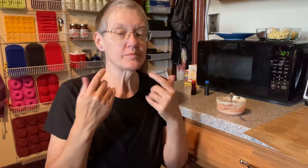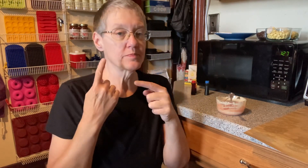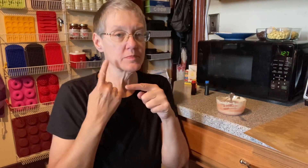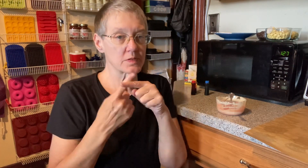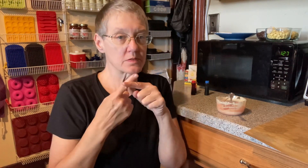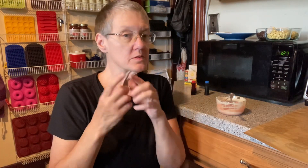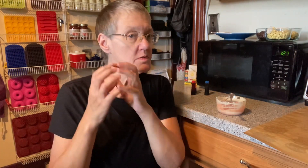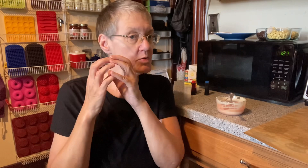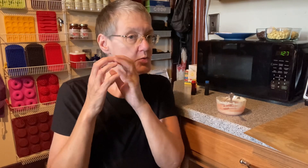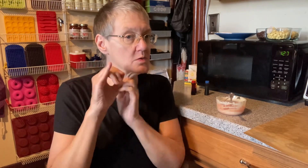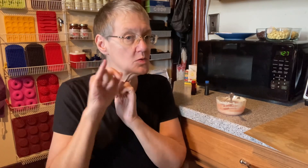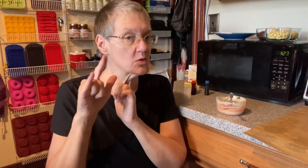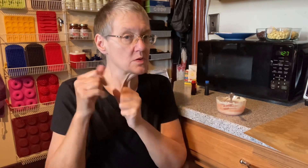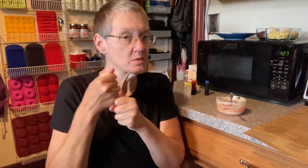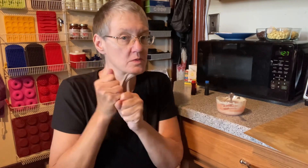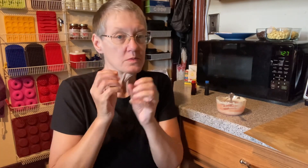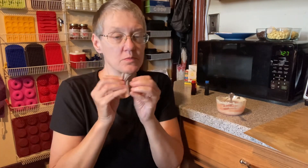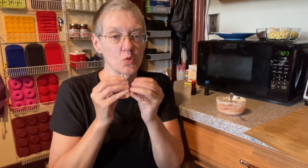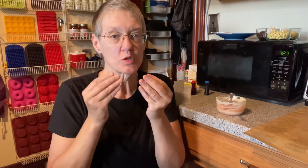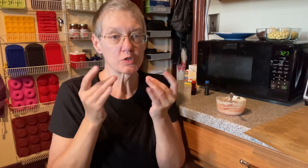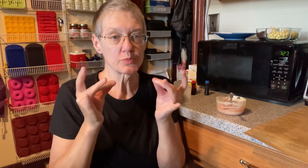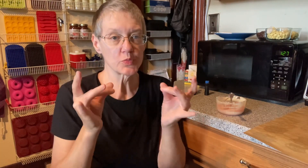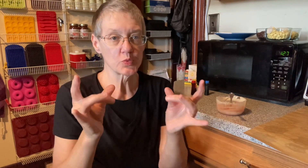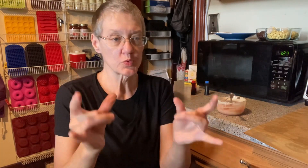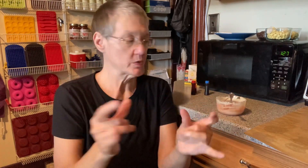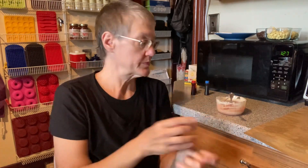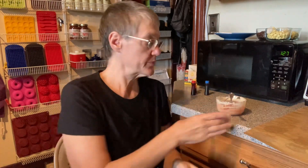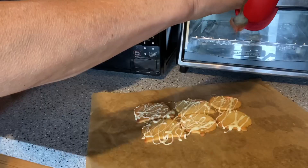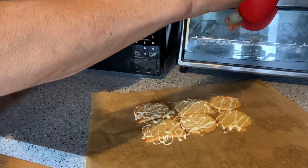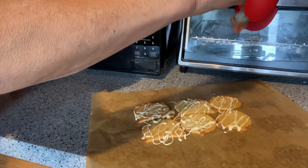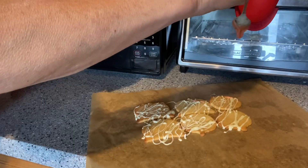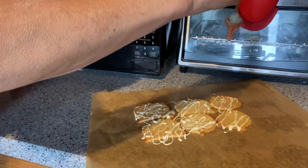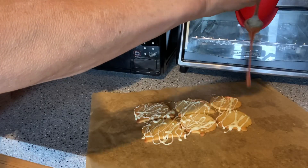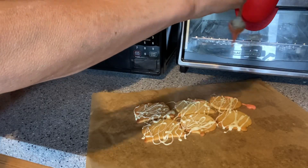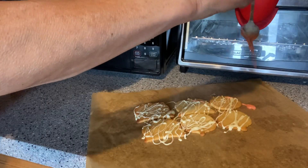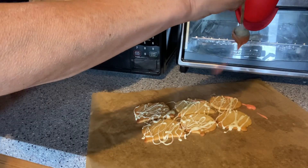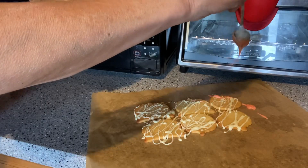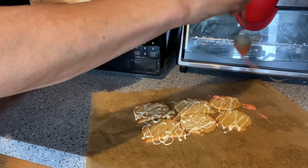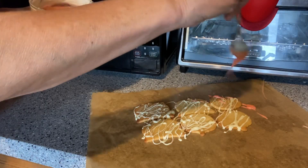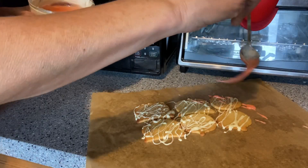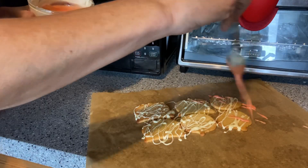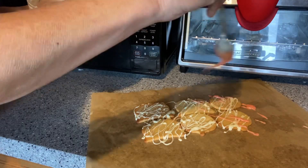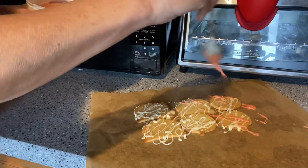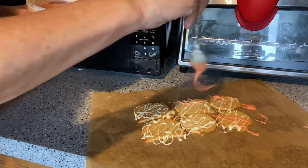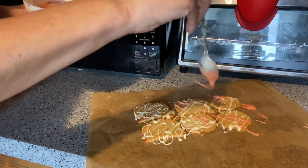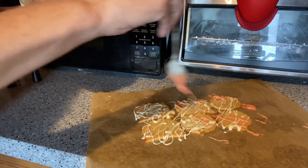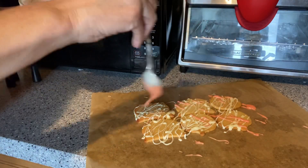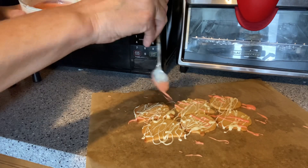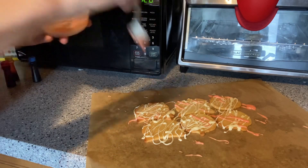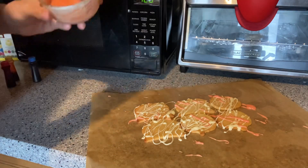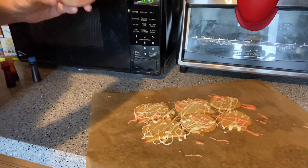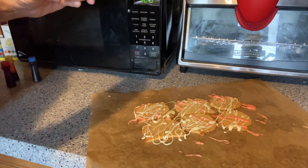it would have seized up. And I think the coconut oil makes it smoother too.